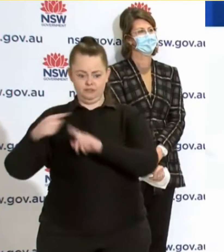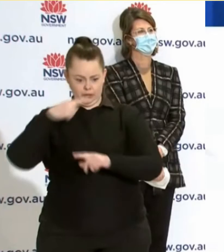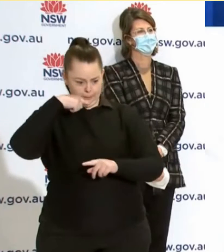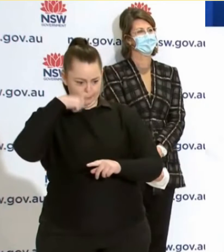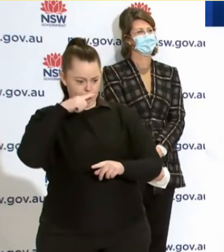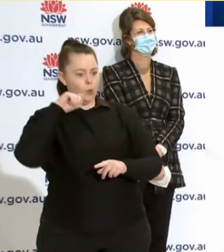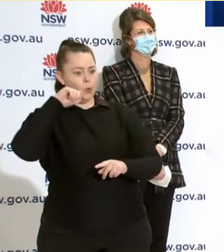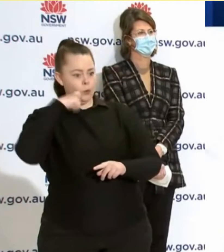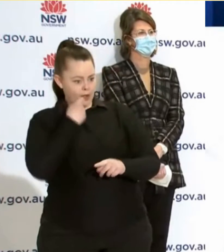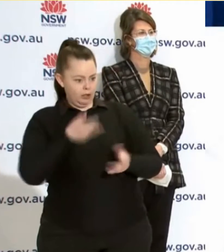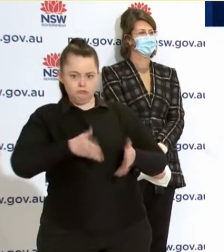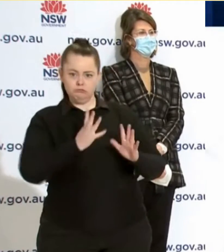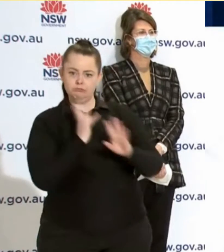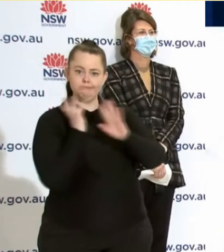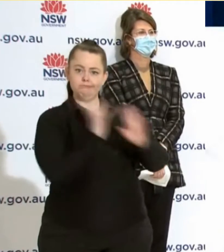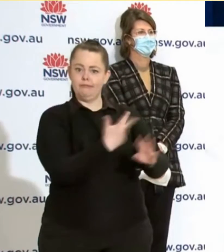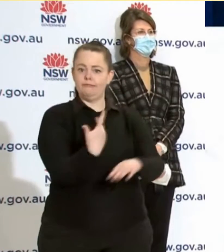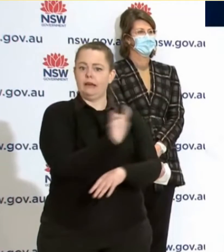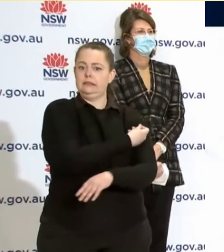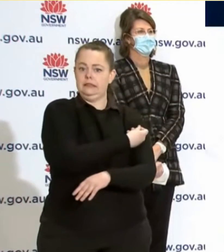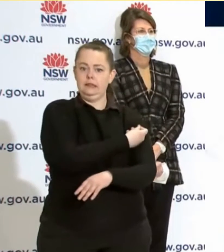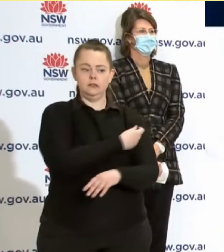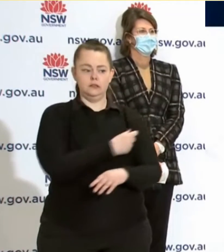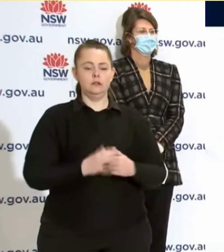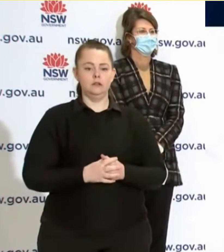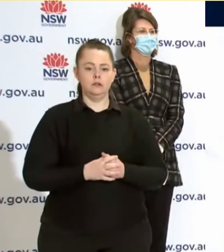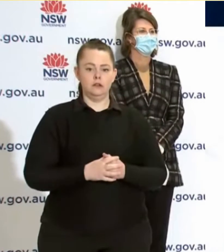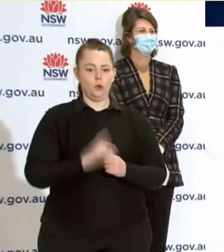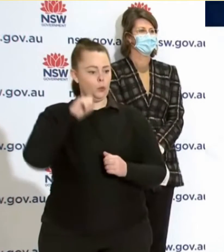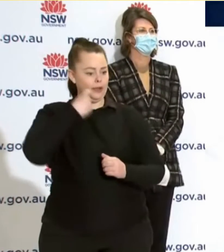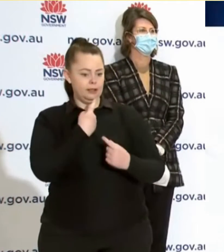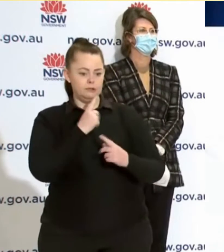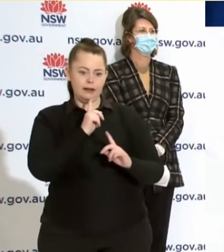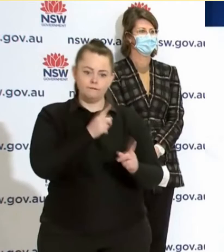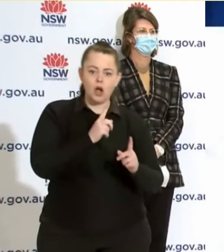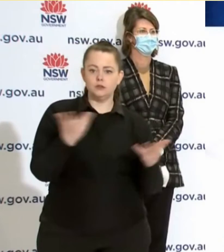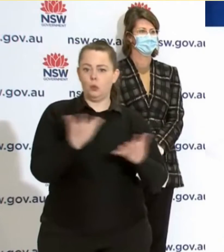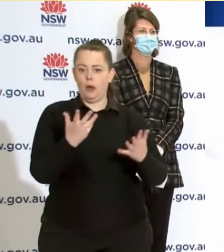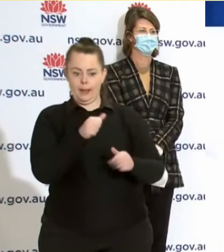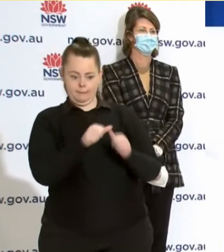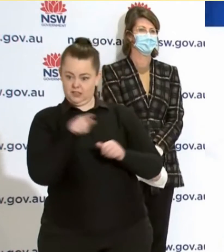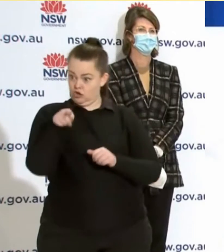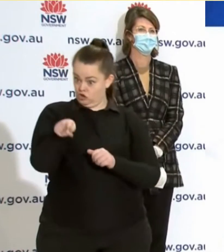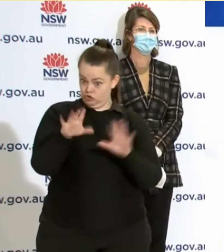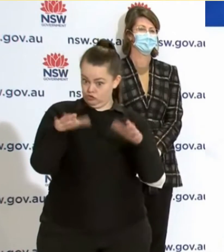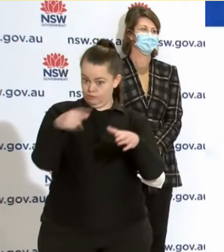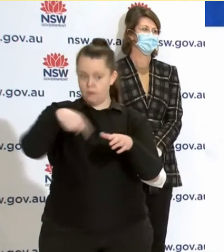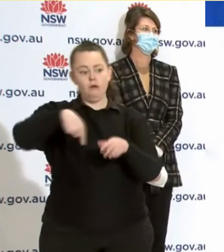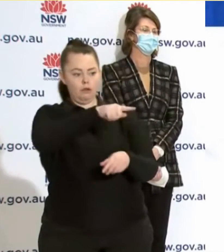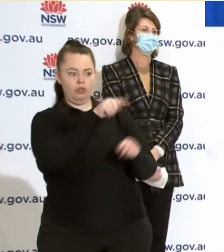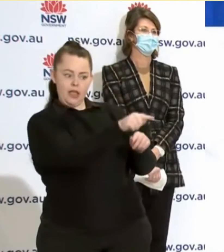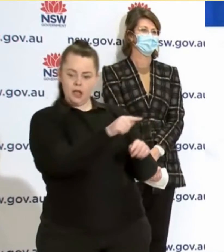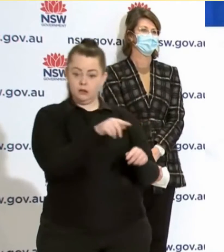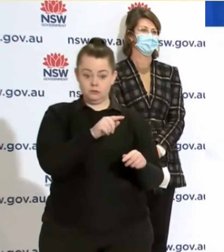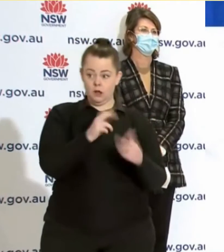get vaccinations as a priority, we'll make sure we give you advice as to where the best point of contact is. And we're really pleased about how the